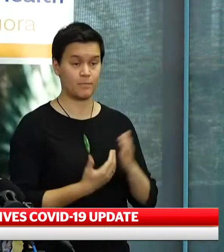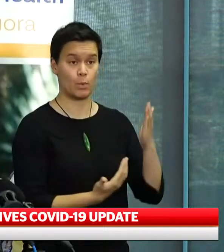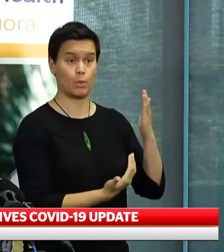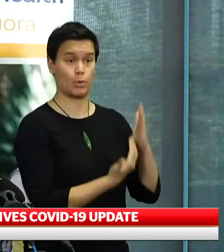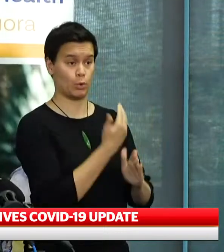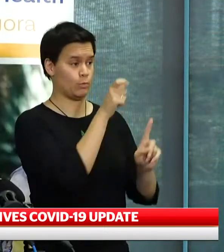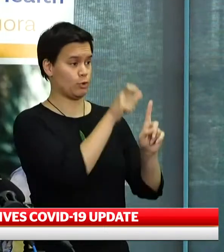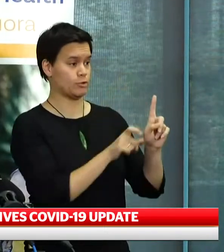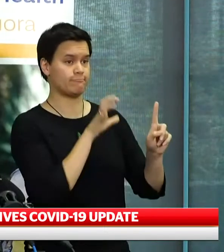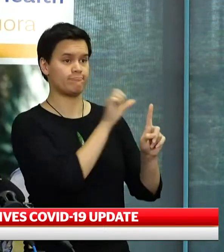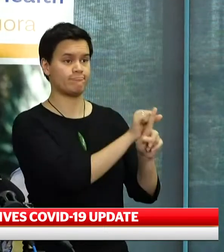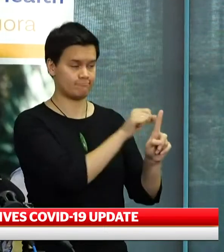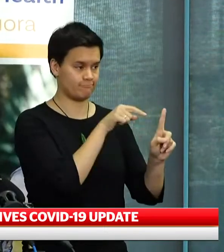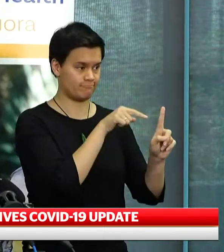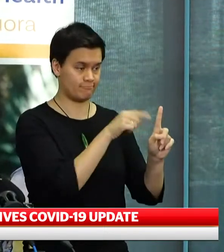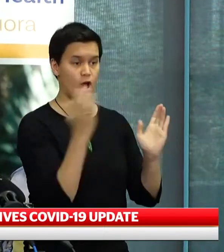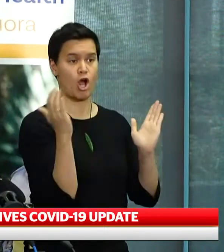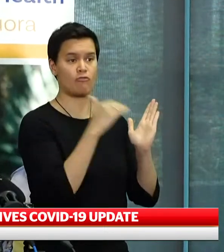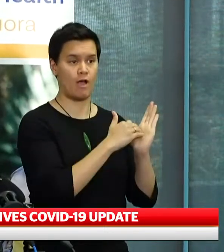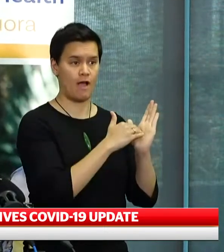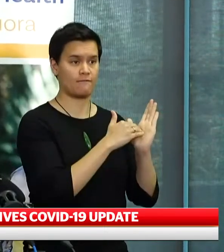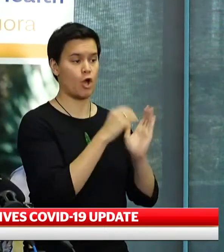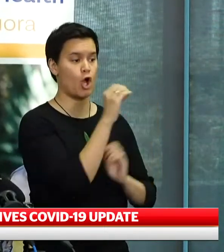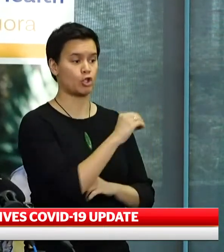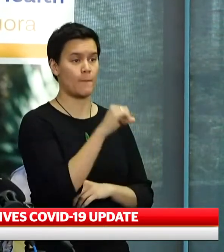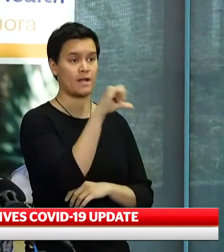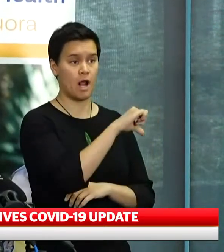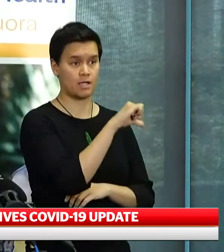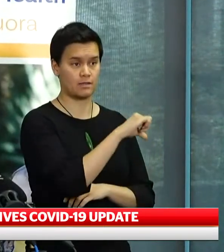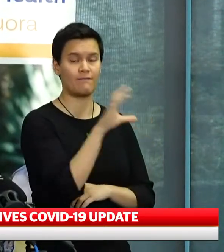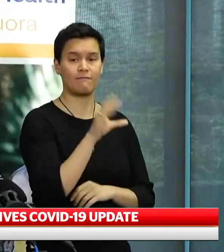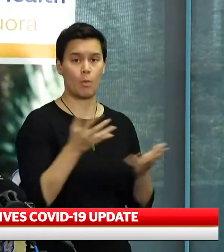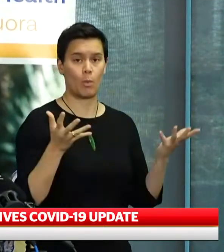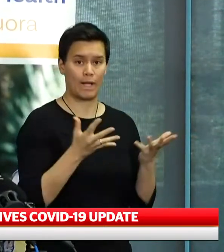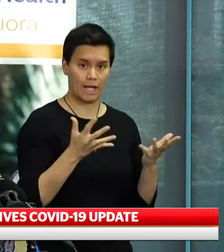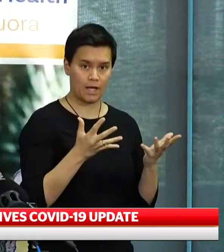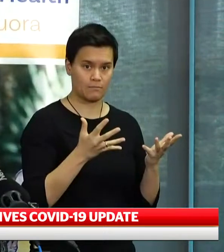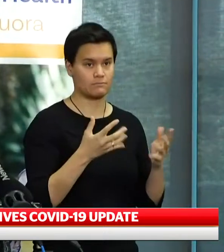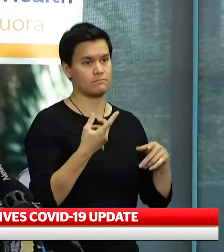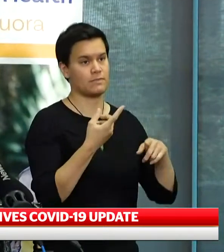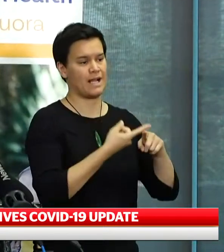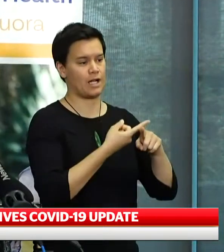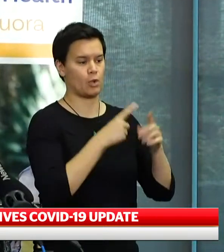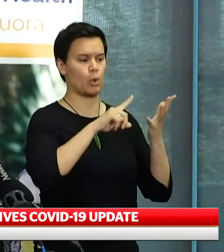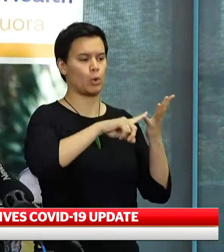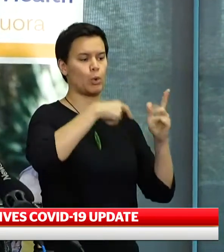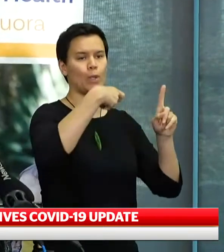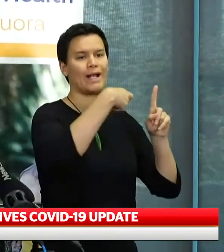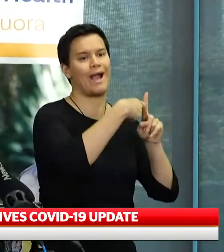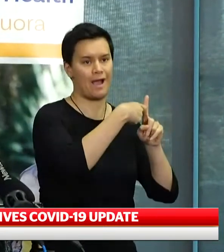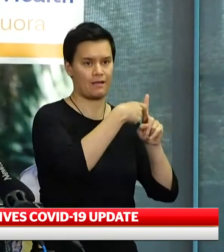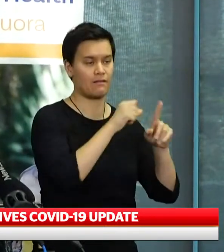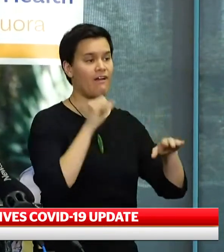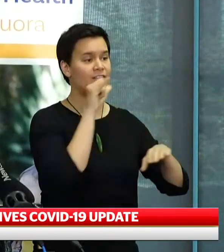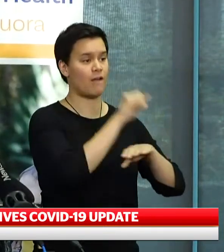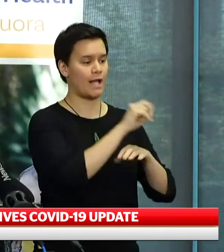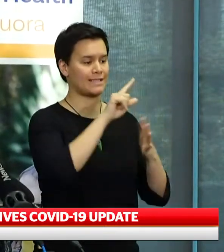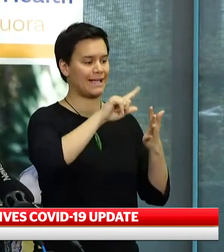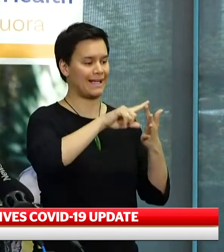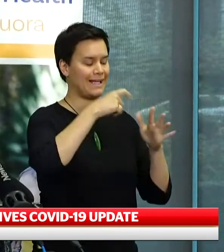person who arrived in Auckland on the 19th of October from the United Kingdom via Kuala Lumpur on flight